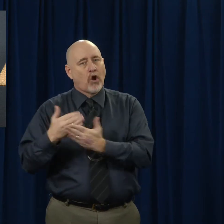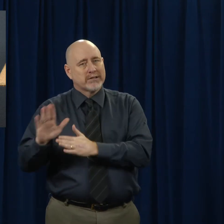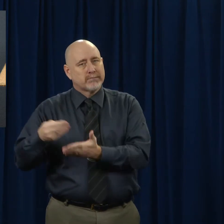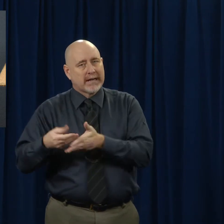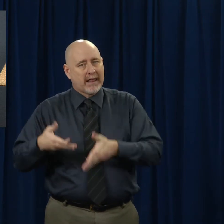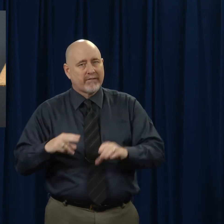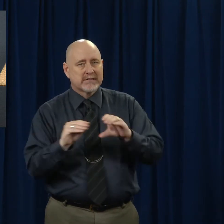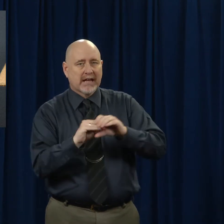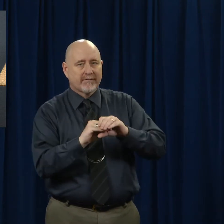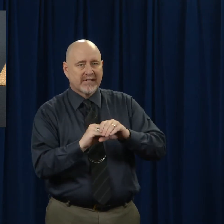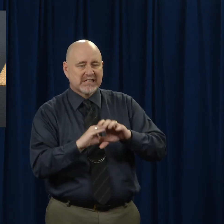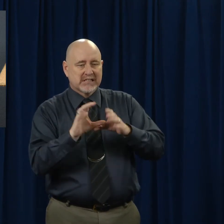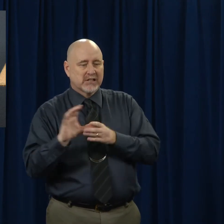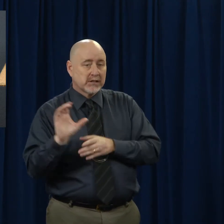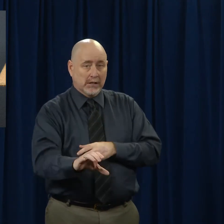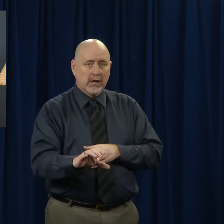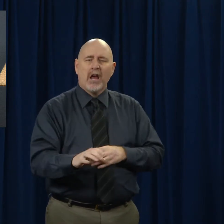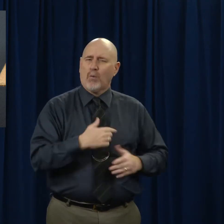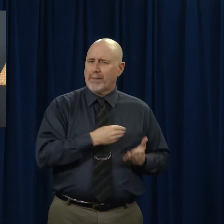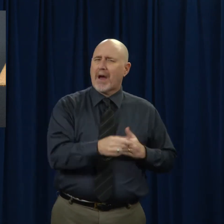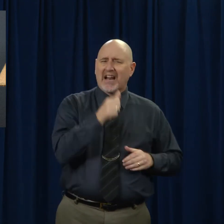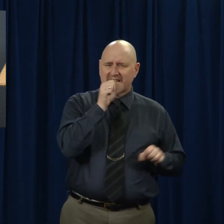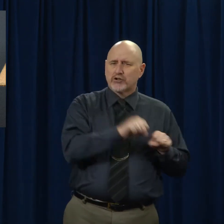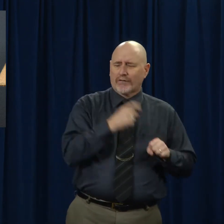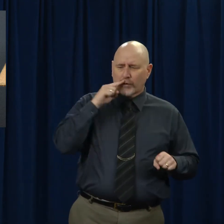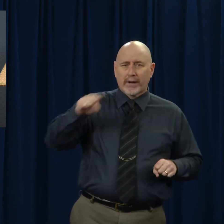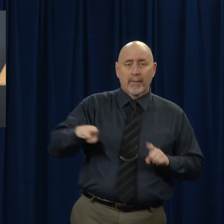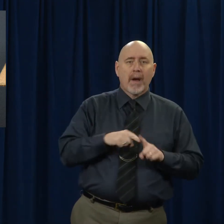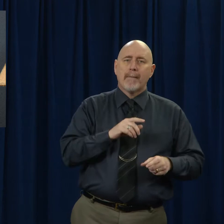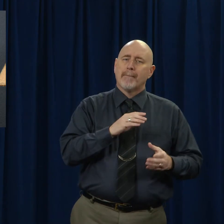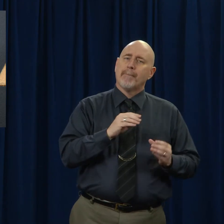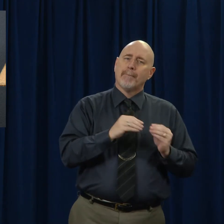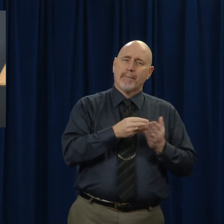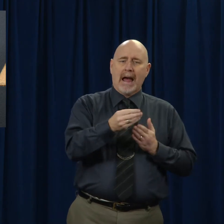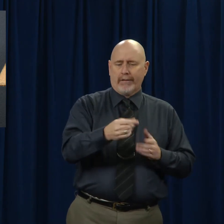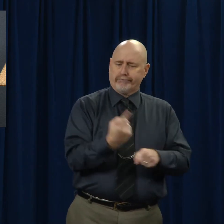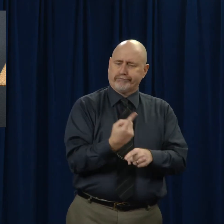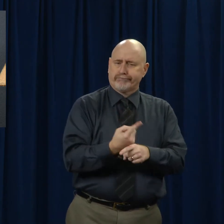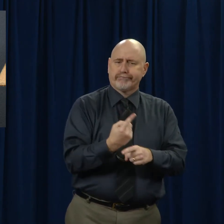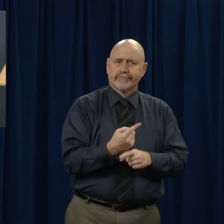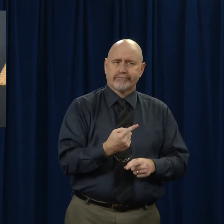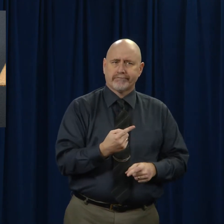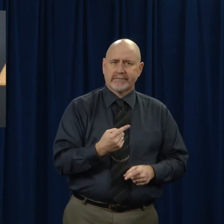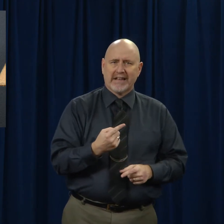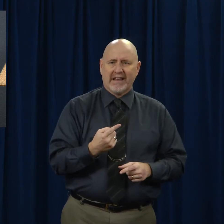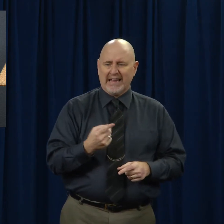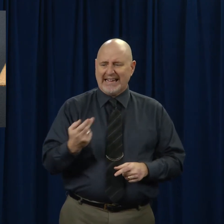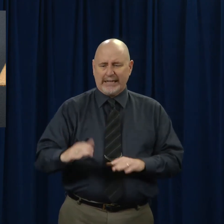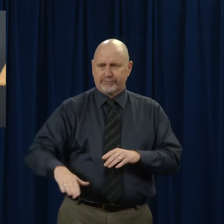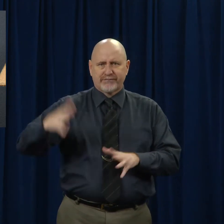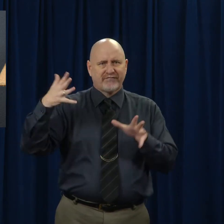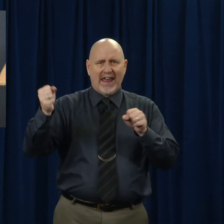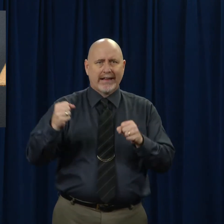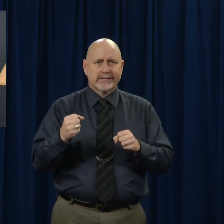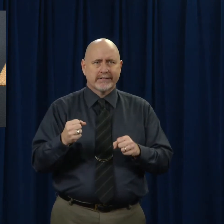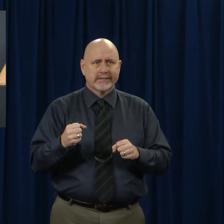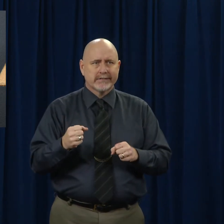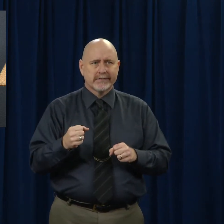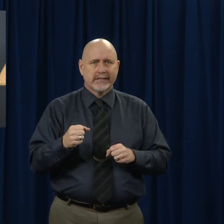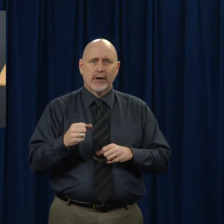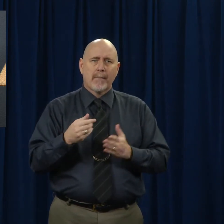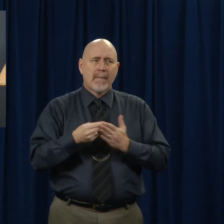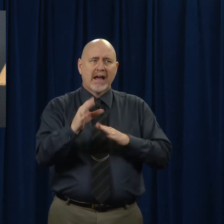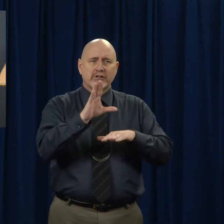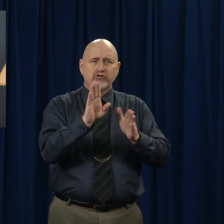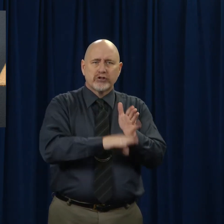money to buy these tennis shoes. And we would buy his tennis shoes, but we were going to buy them, he outgrew them so fast. We would buy the